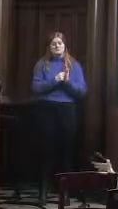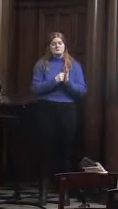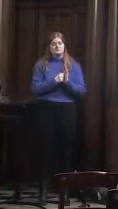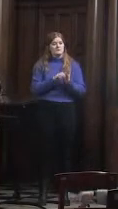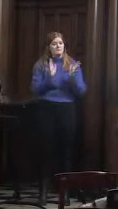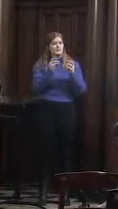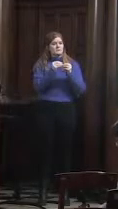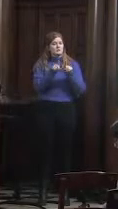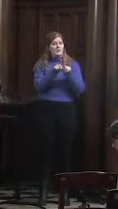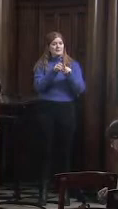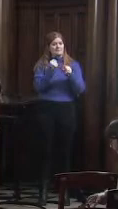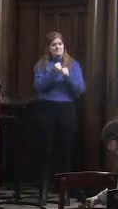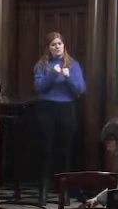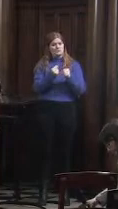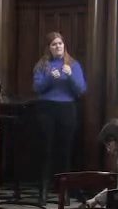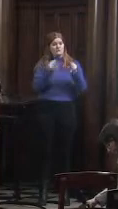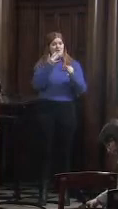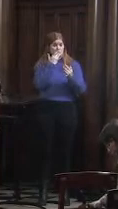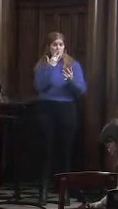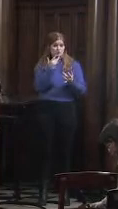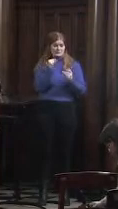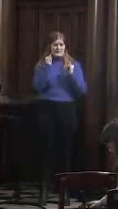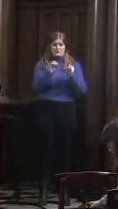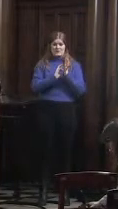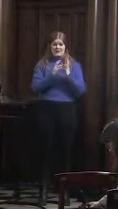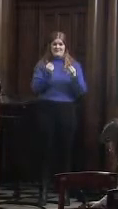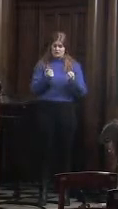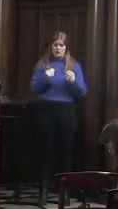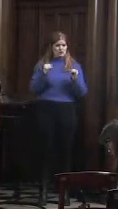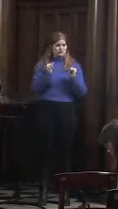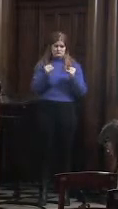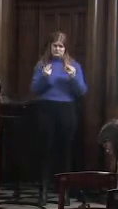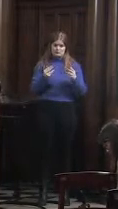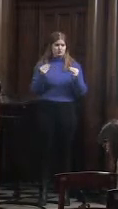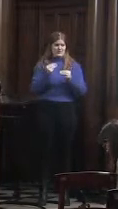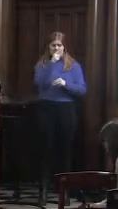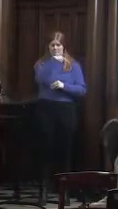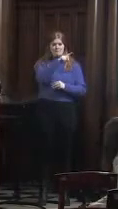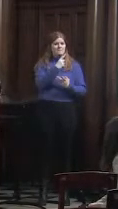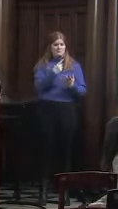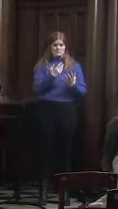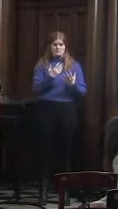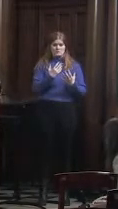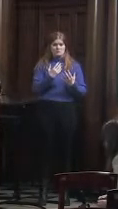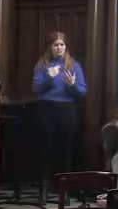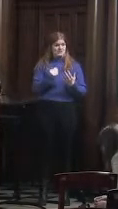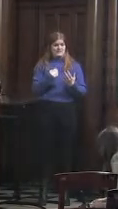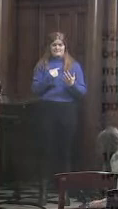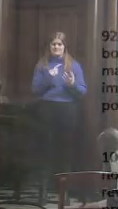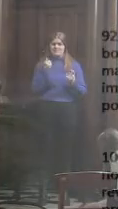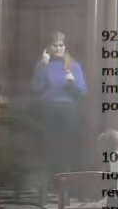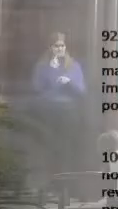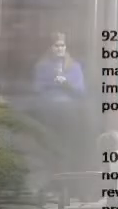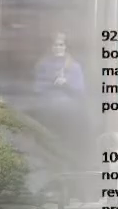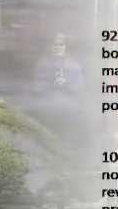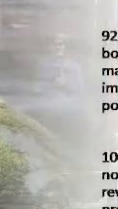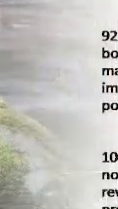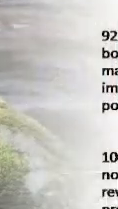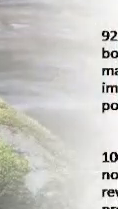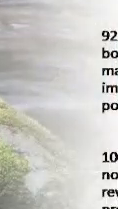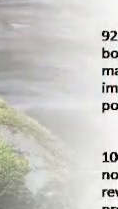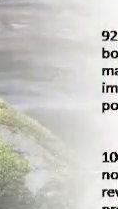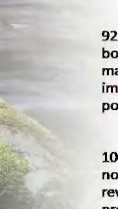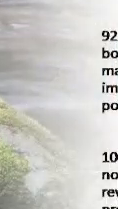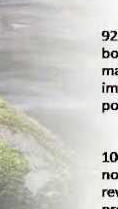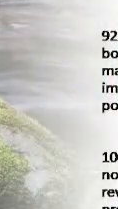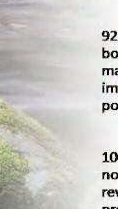I mentioned about the state of the freshwaters. We urgently need to protect them. We are at a tipping point, we heard, and there are a number of